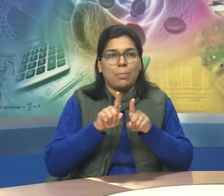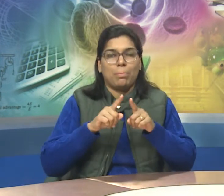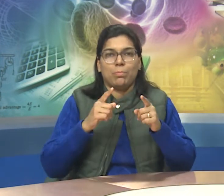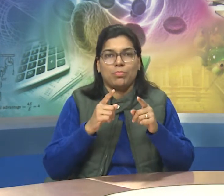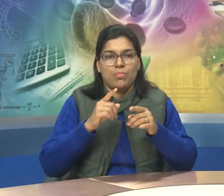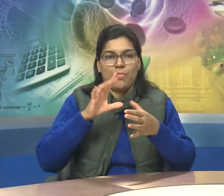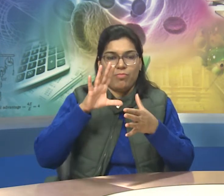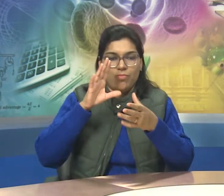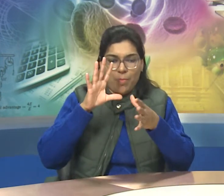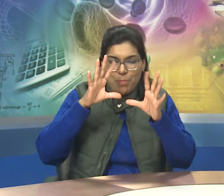some